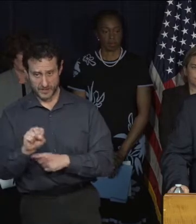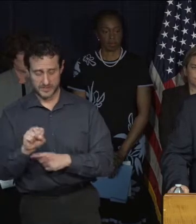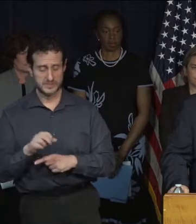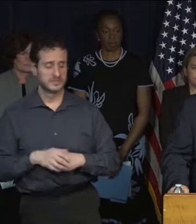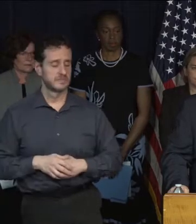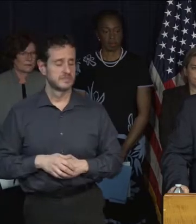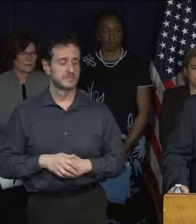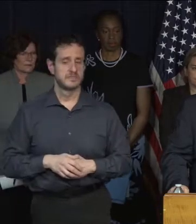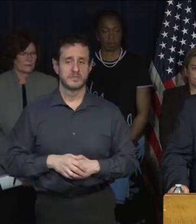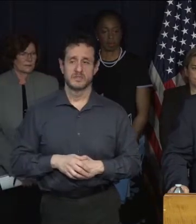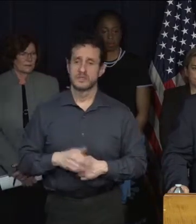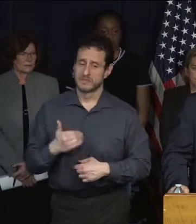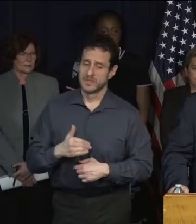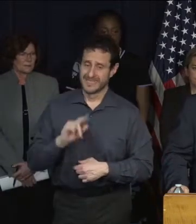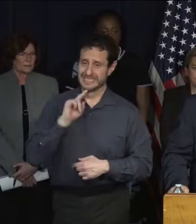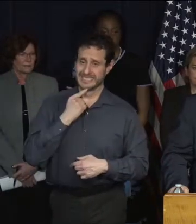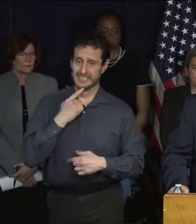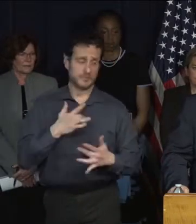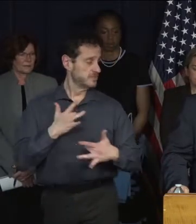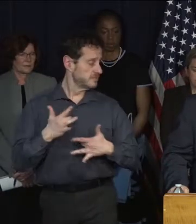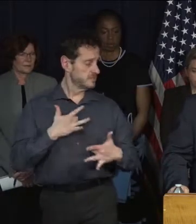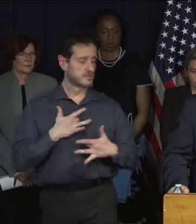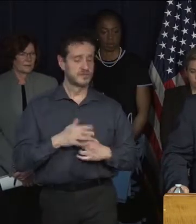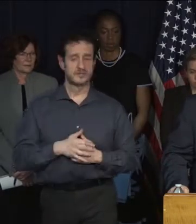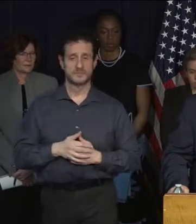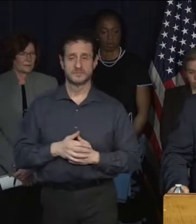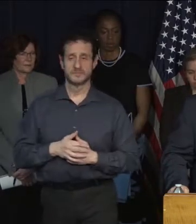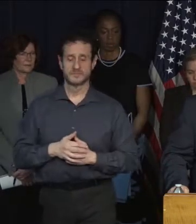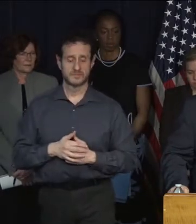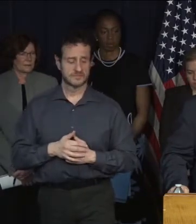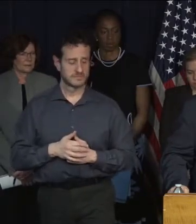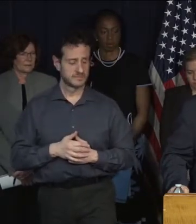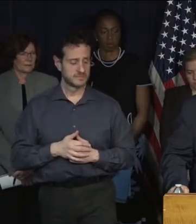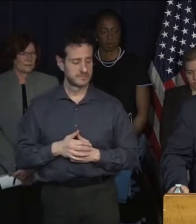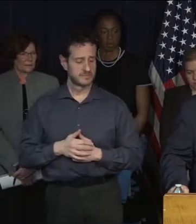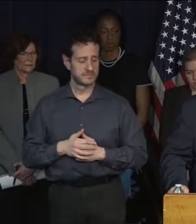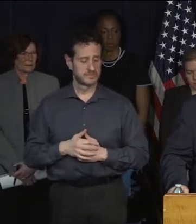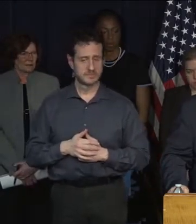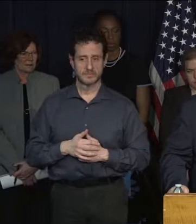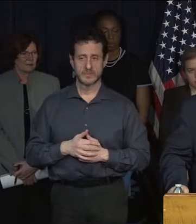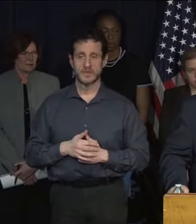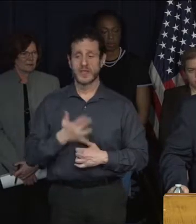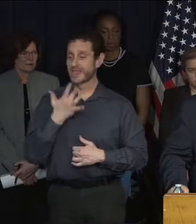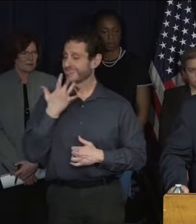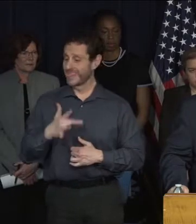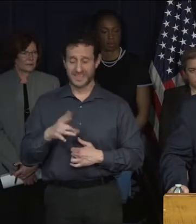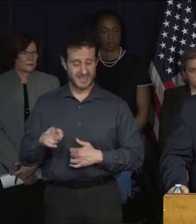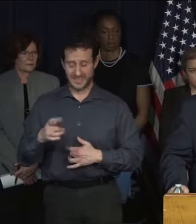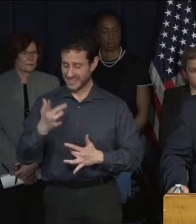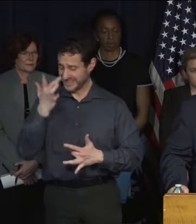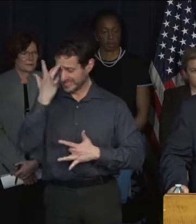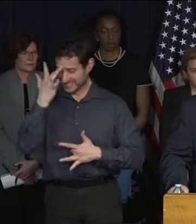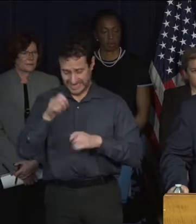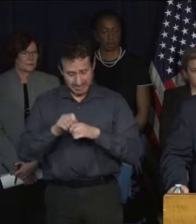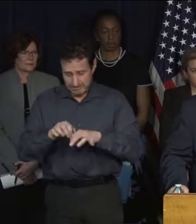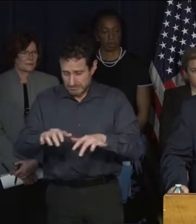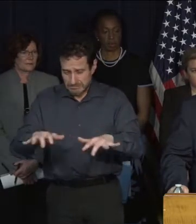But it is of grave concern to us. It's, you know, the challenge is, fortunately, this has not been widespread in terms